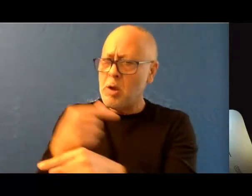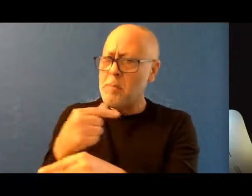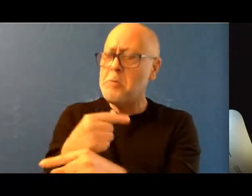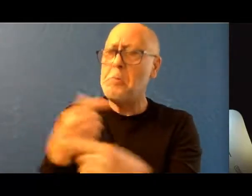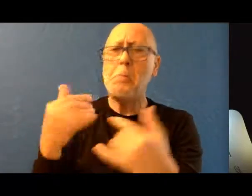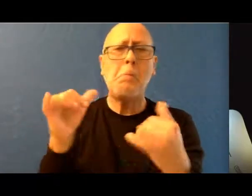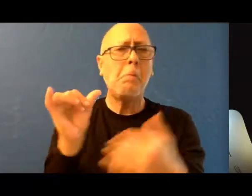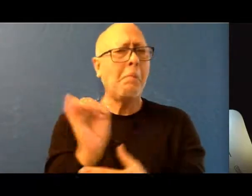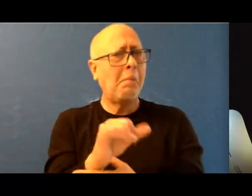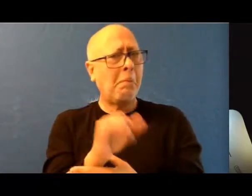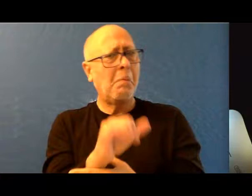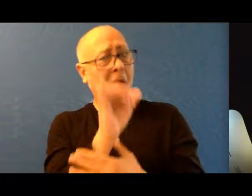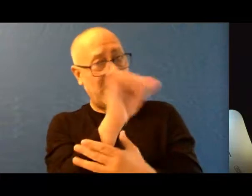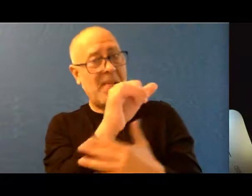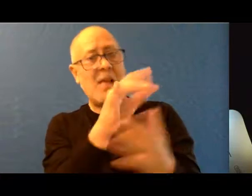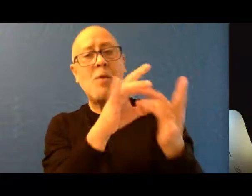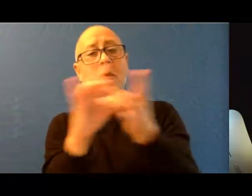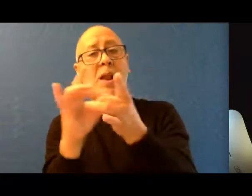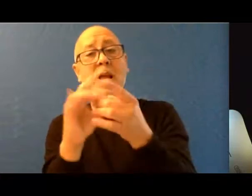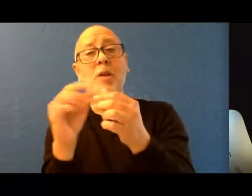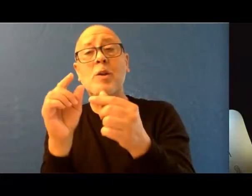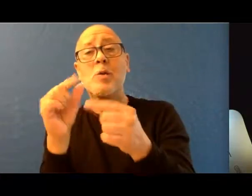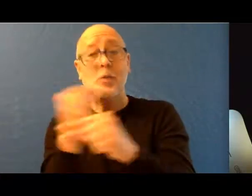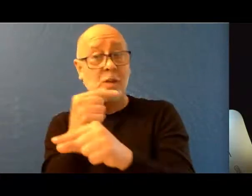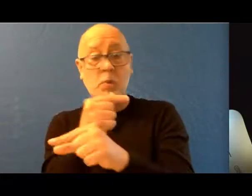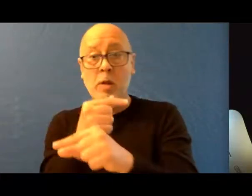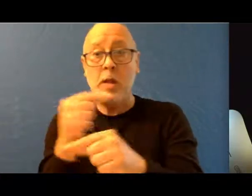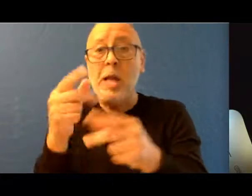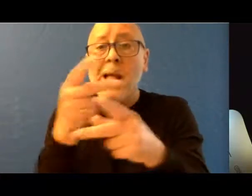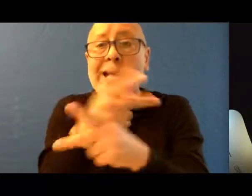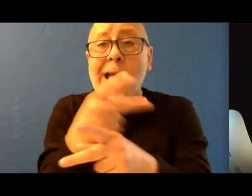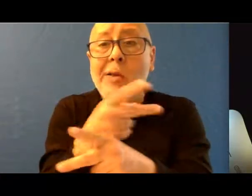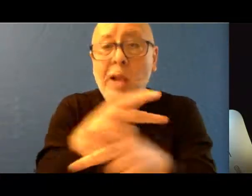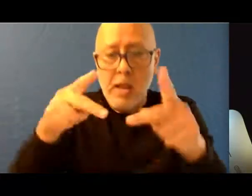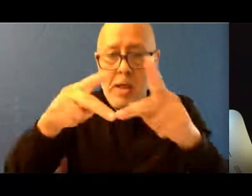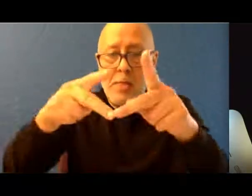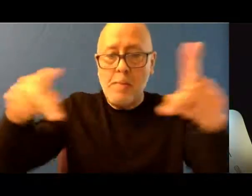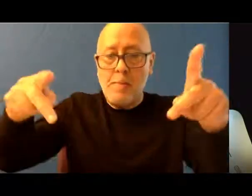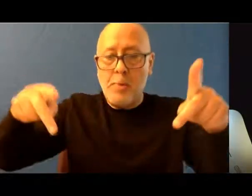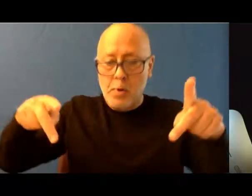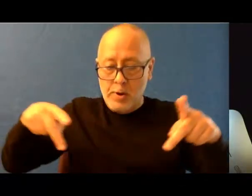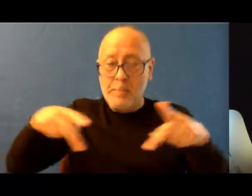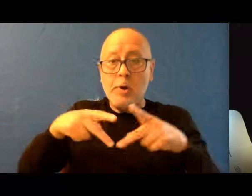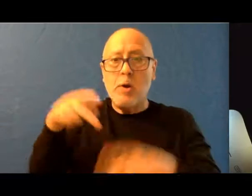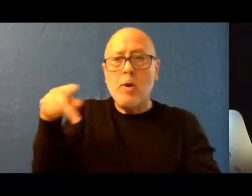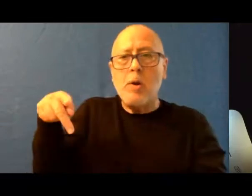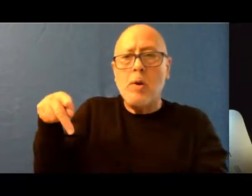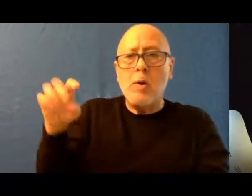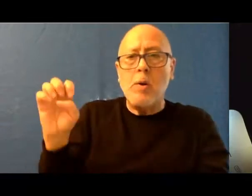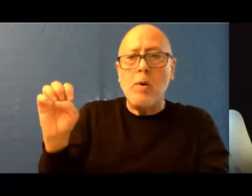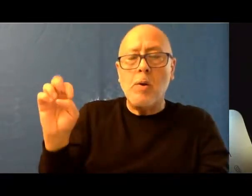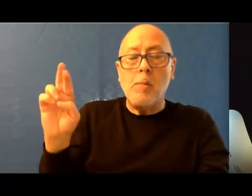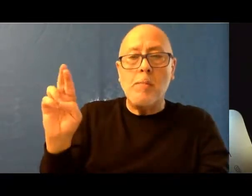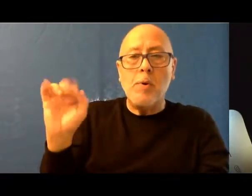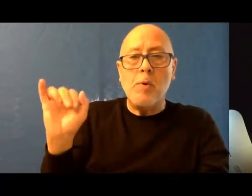to geometry. So we're going to talk. Number 9, calculate the perimeter of the figure. Give your answer as